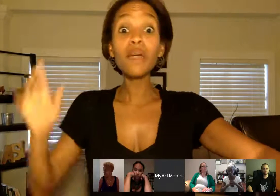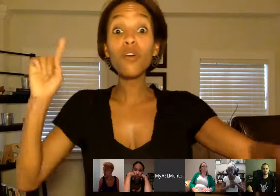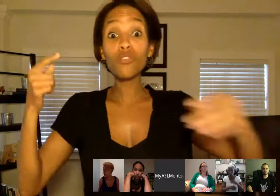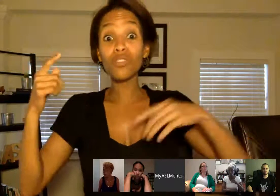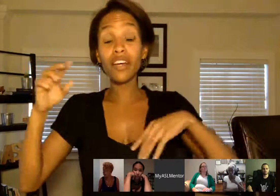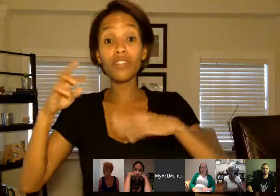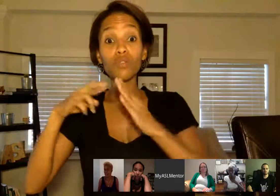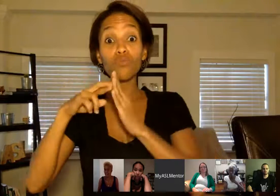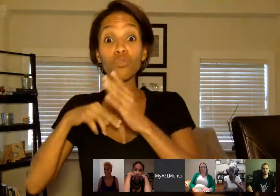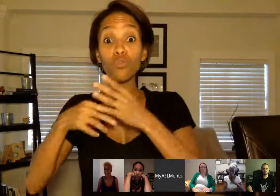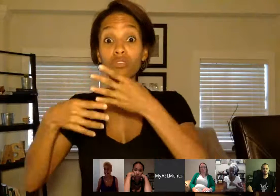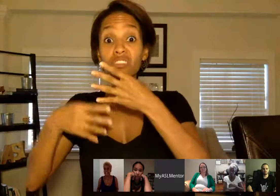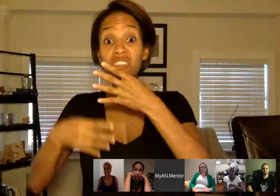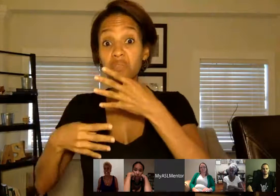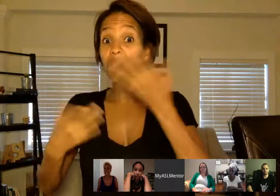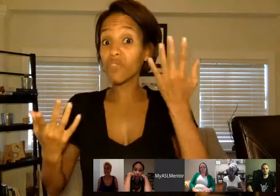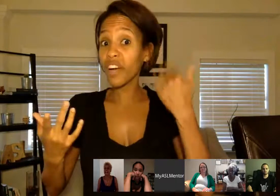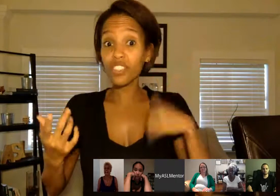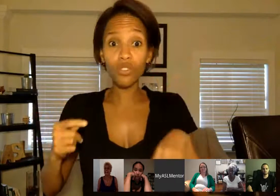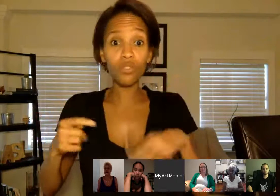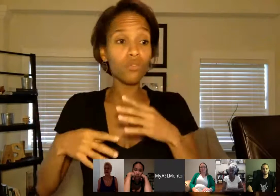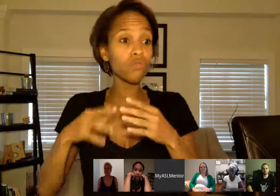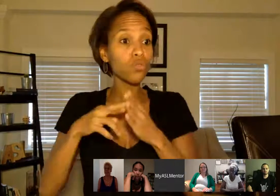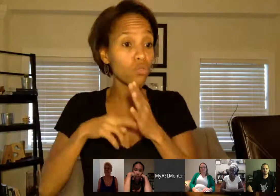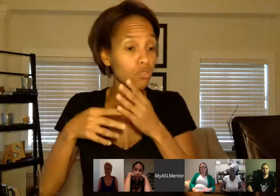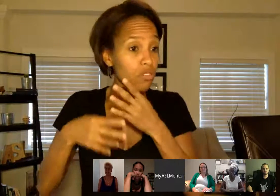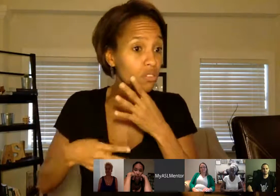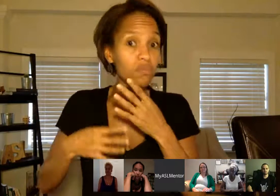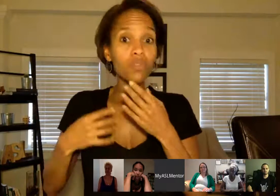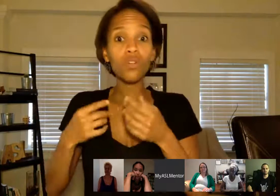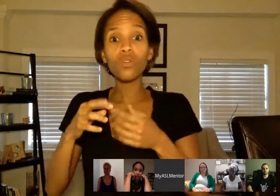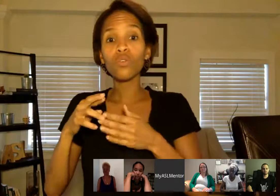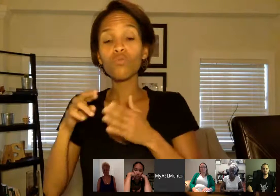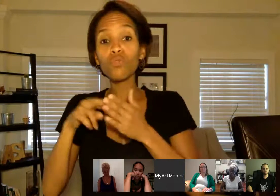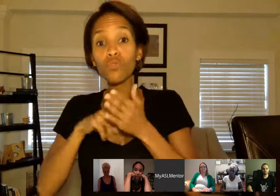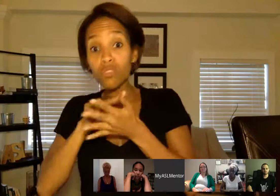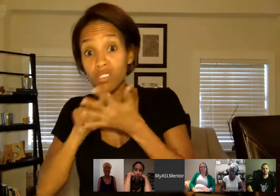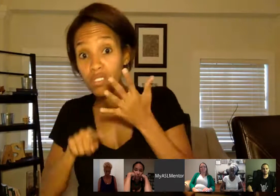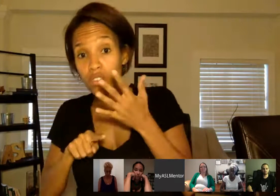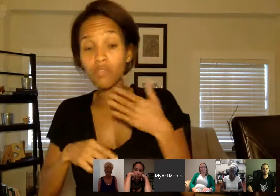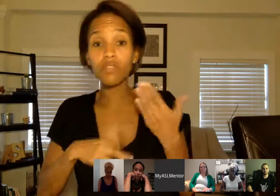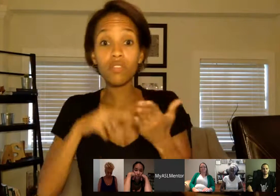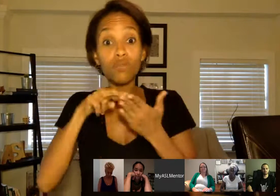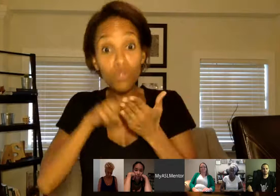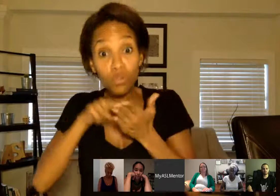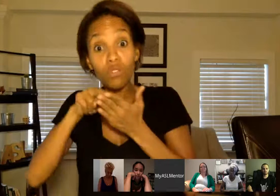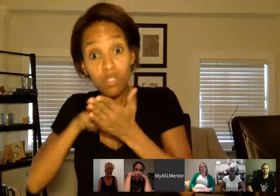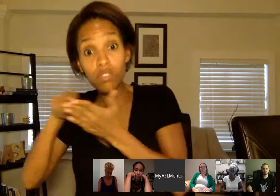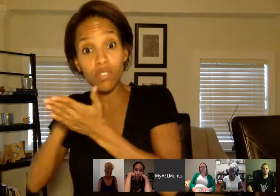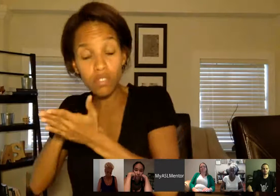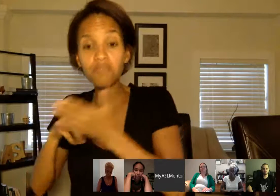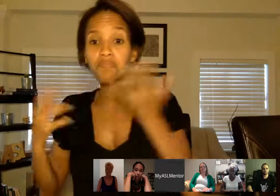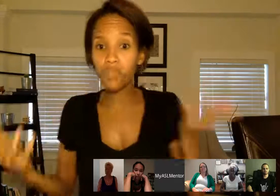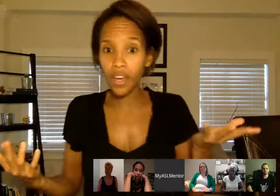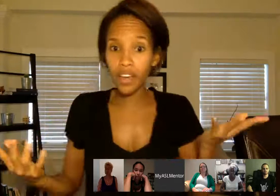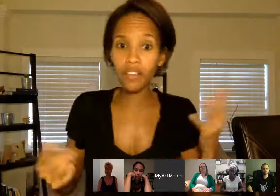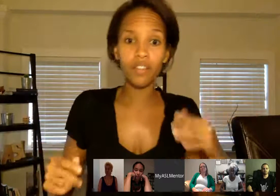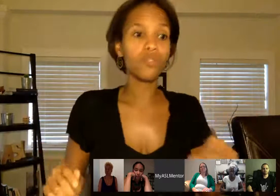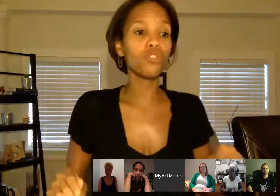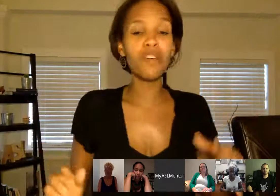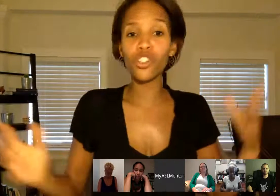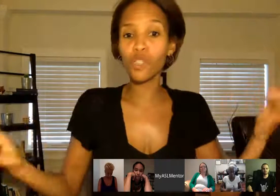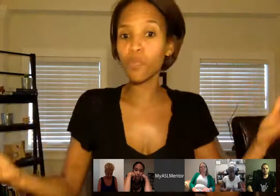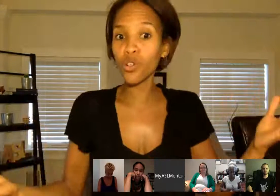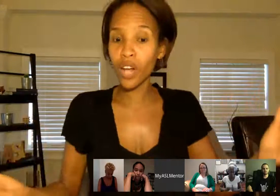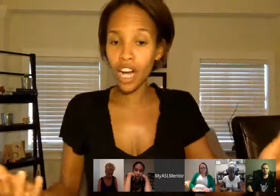So he will also sign rules, fine too. Rules, rules, rules. Okay,